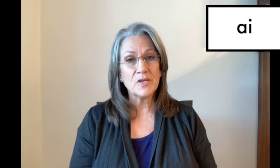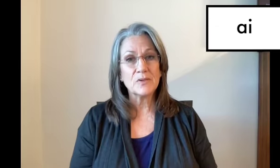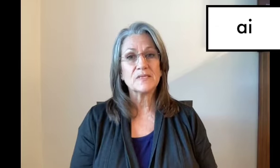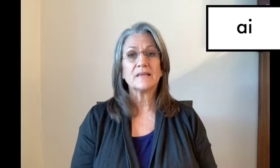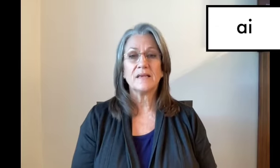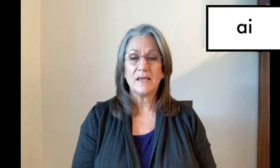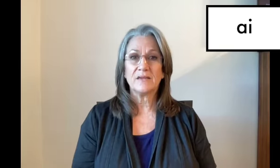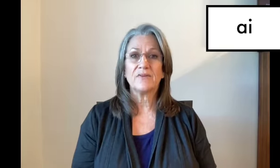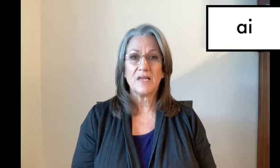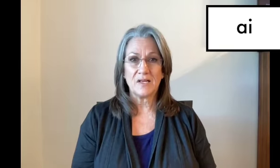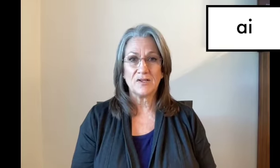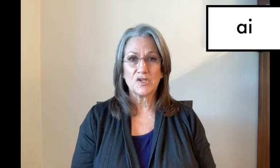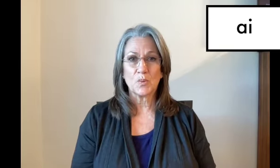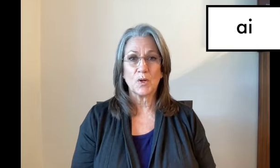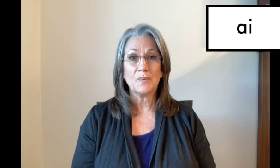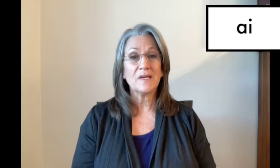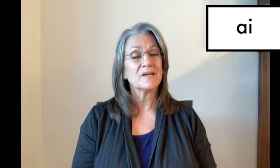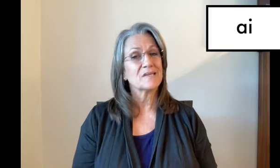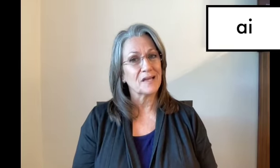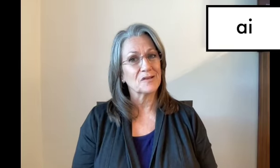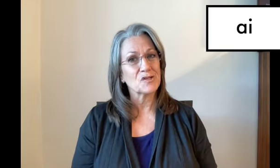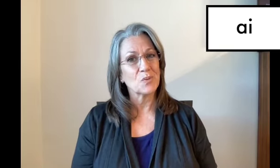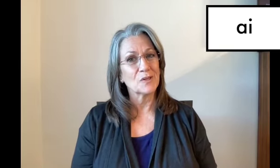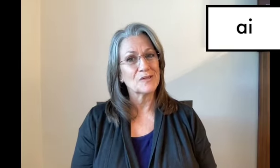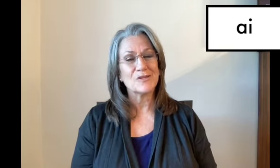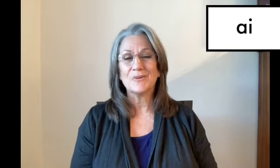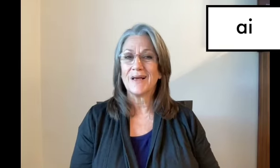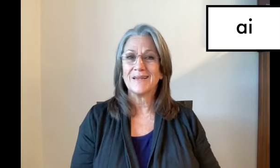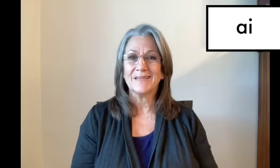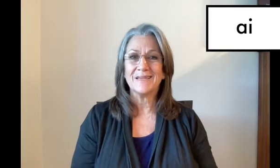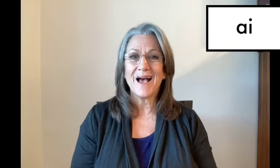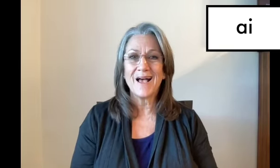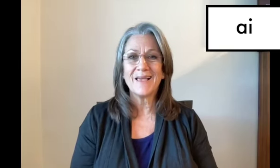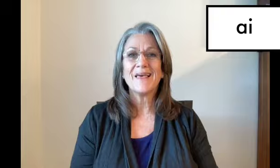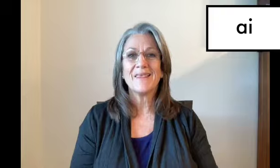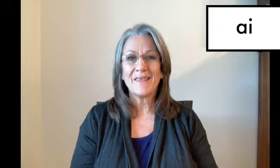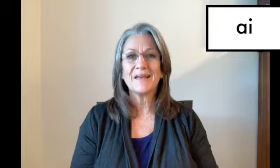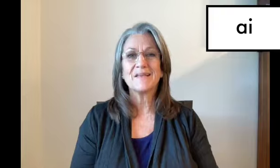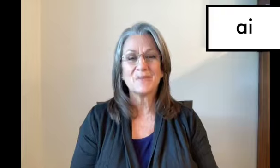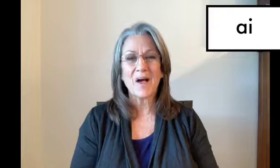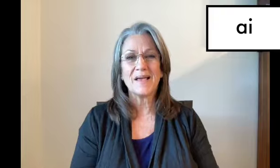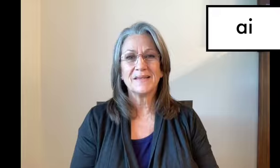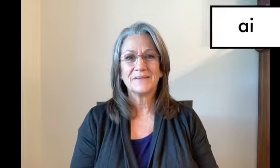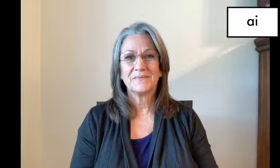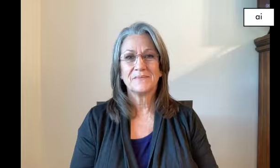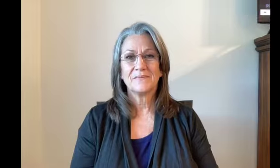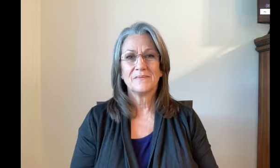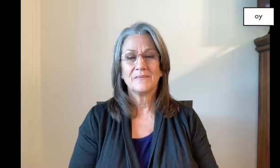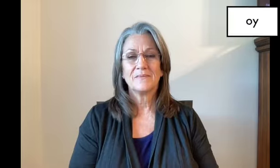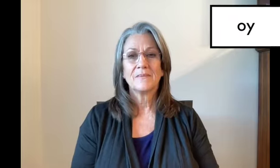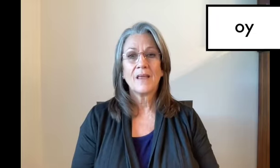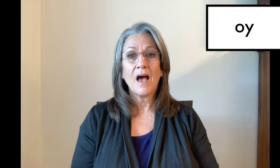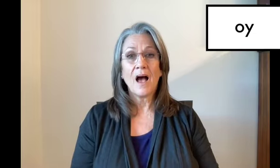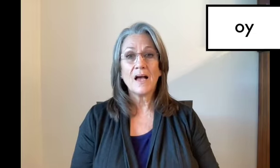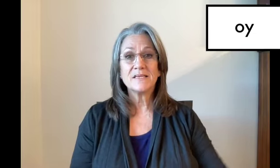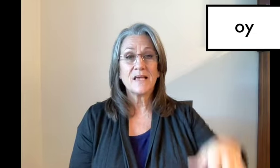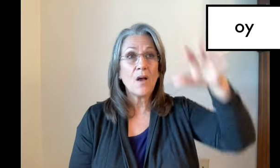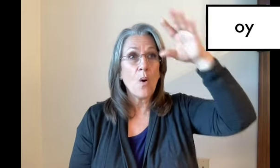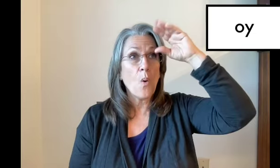used at the end of an English word because English words do not end in I. That is why. I say